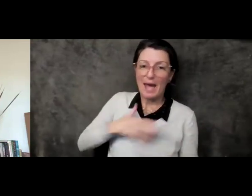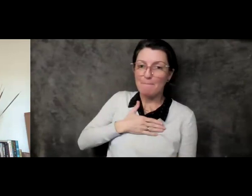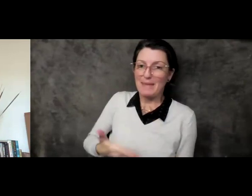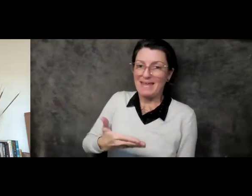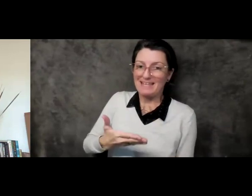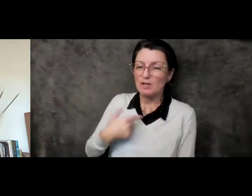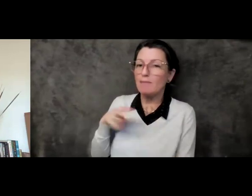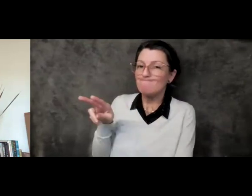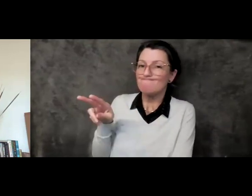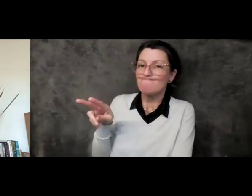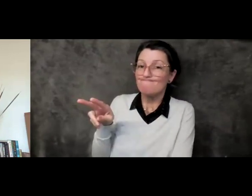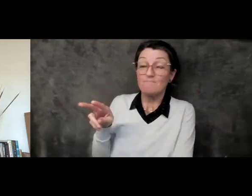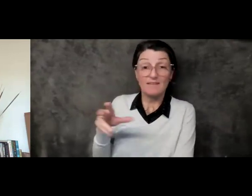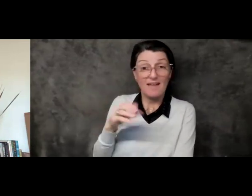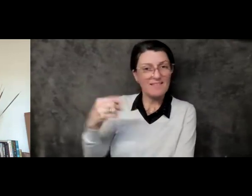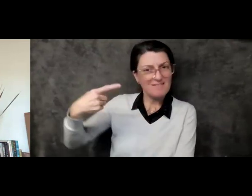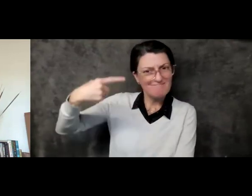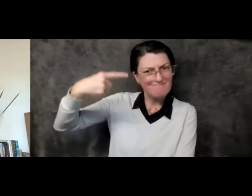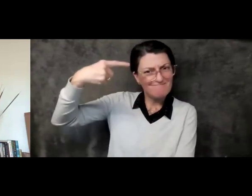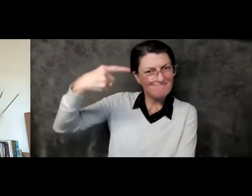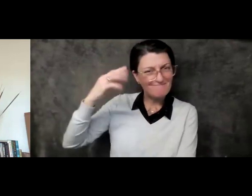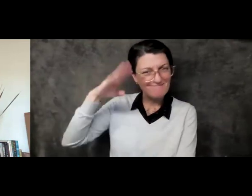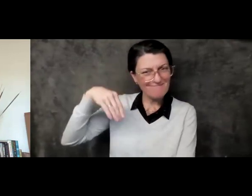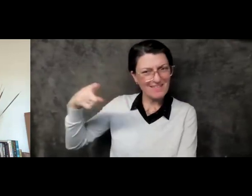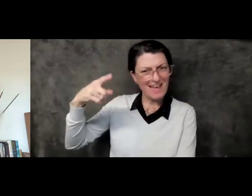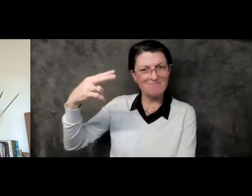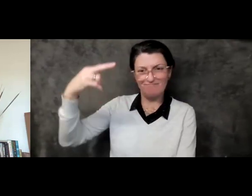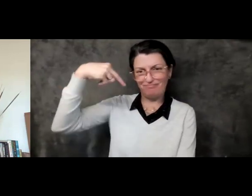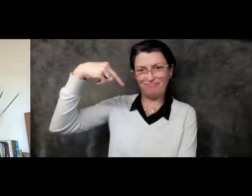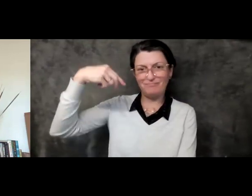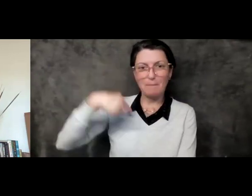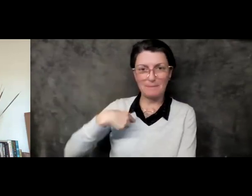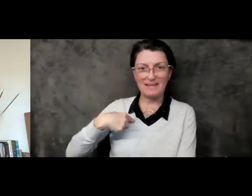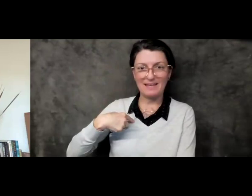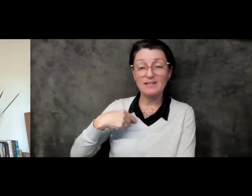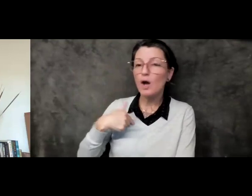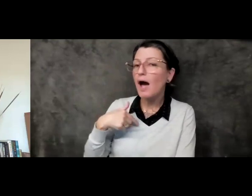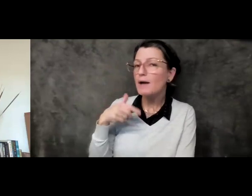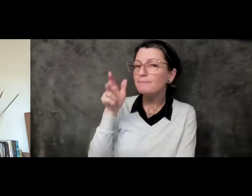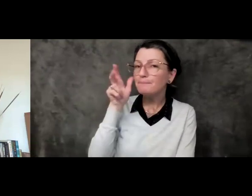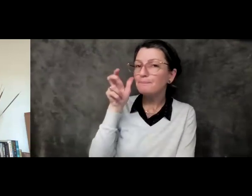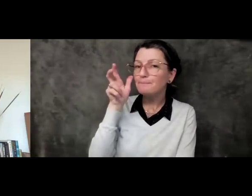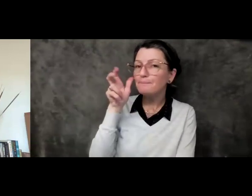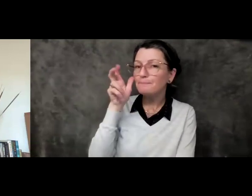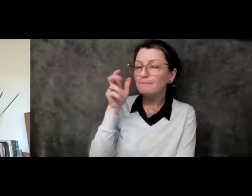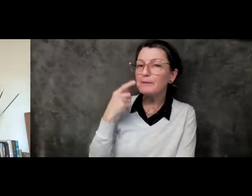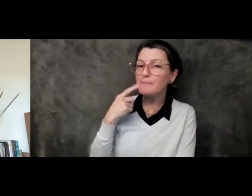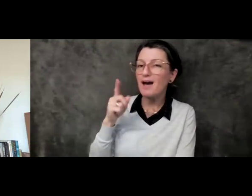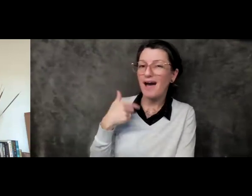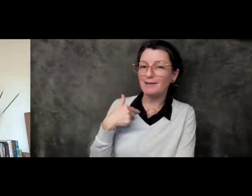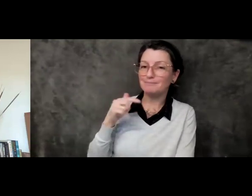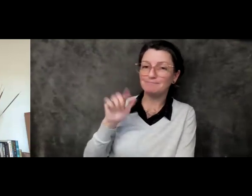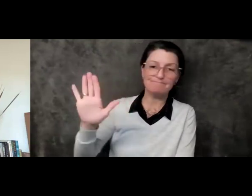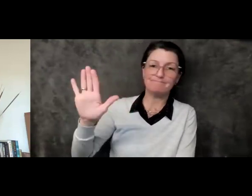also know what I'm being fucked with, so I know they were disrespecting me. So I listened for a little bit longer, and then finally I just said, you know what?